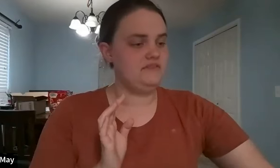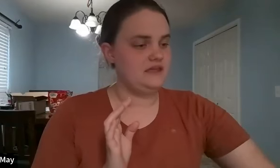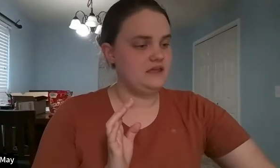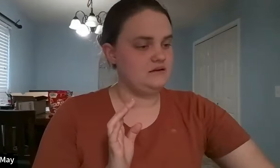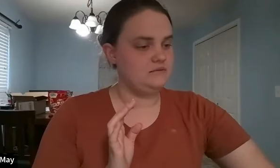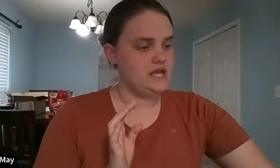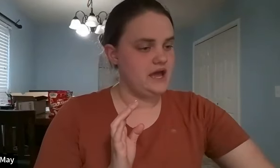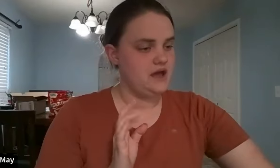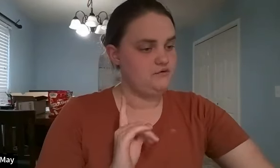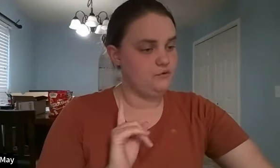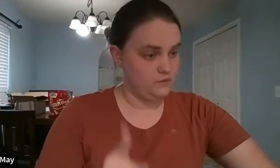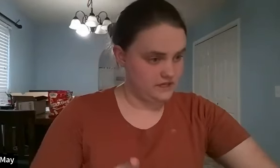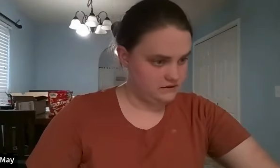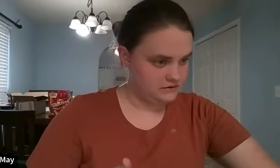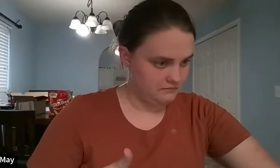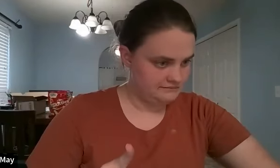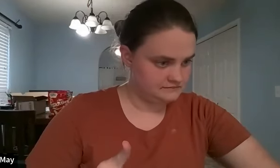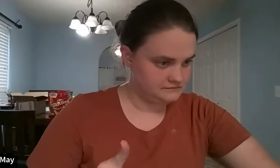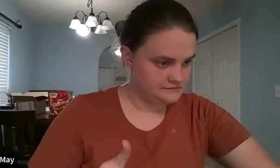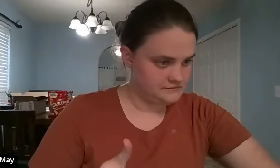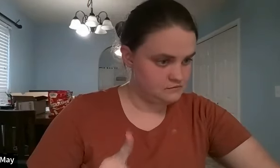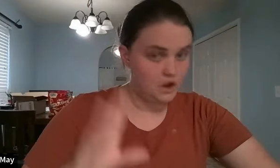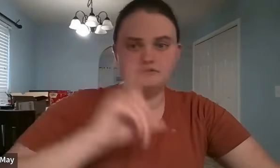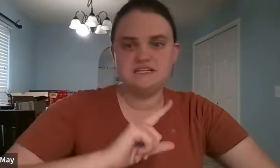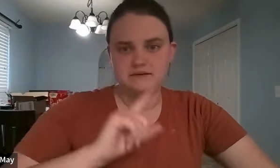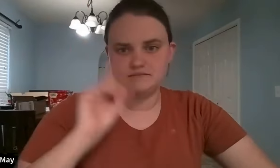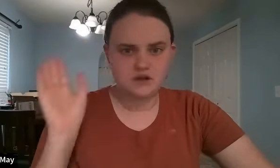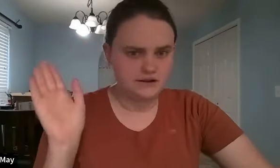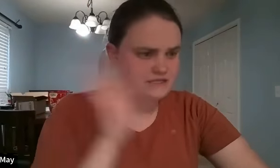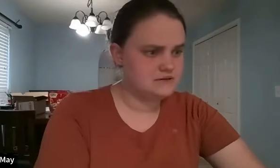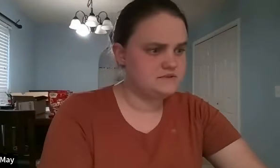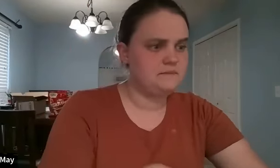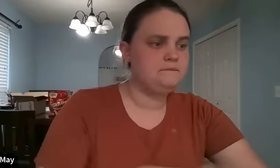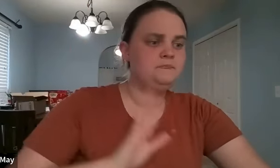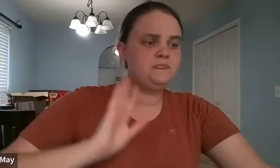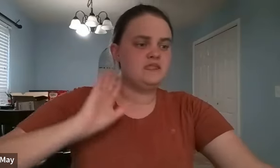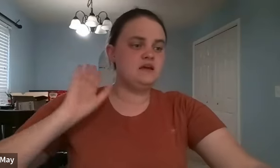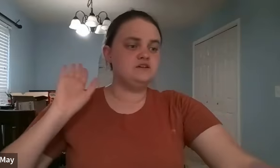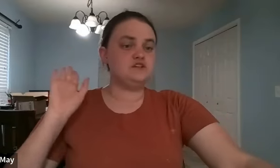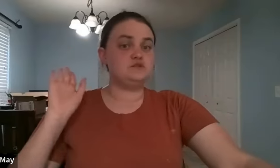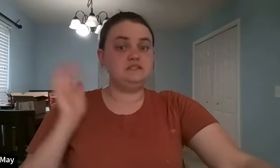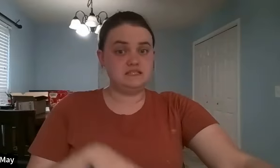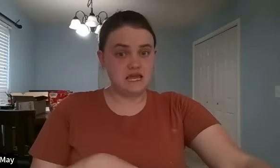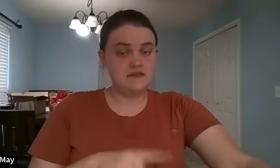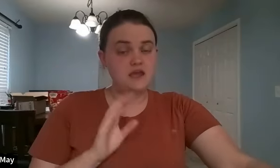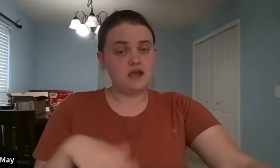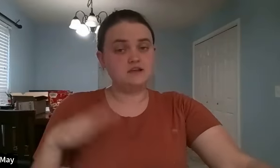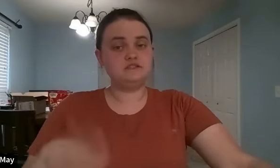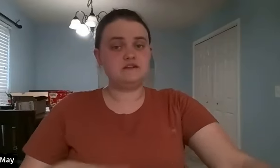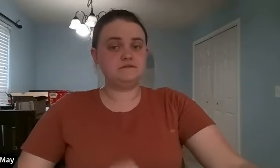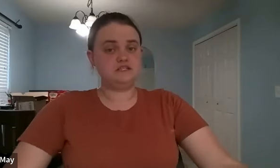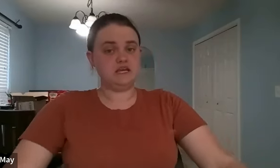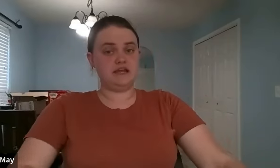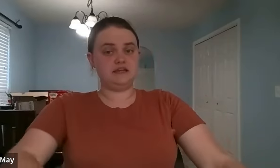Then we have week. Oh no, day. Sorry, I skipped day. So day, the actual sign for day